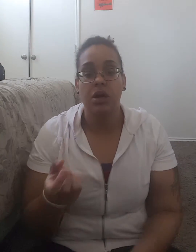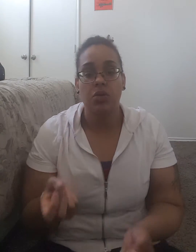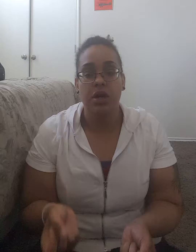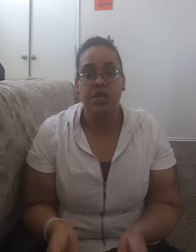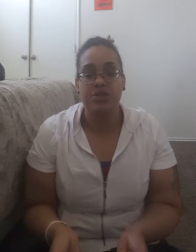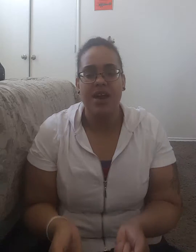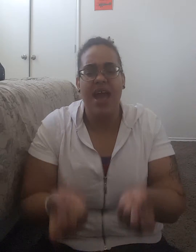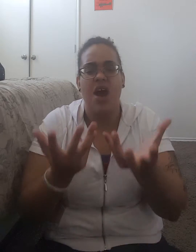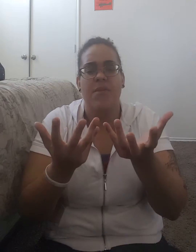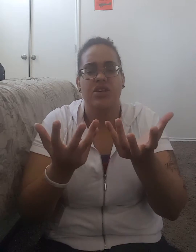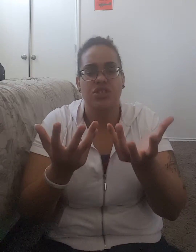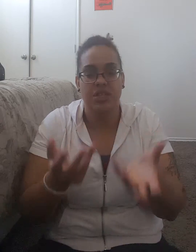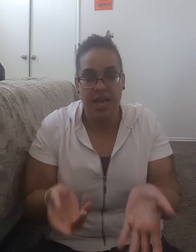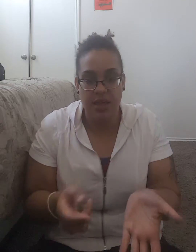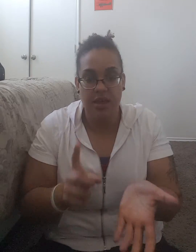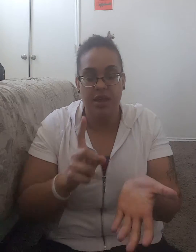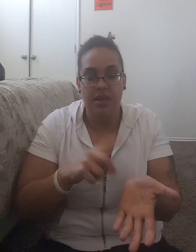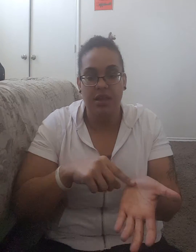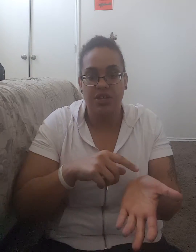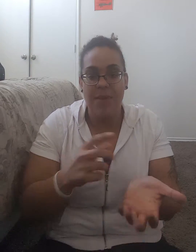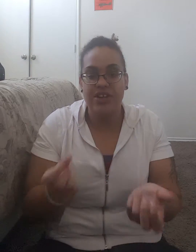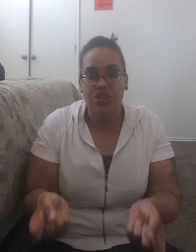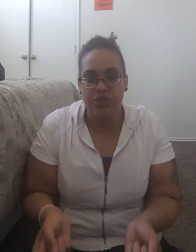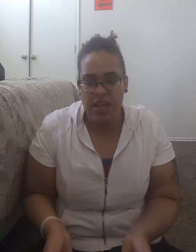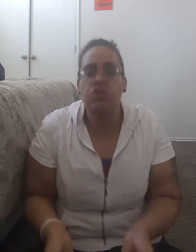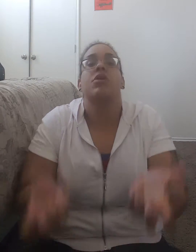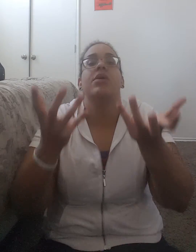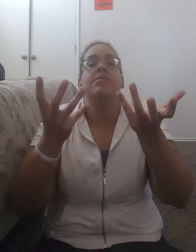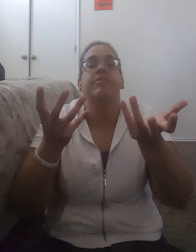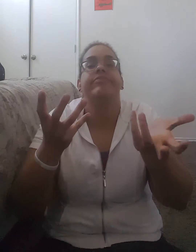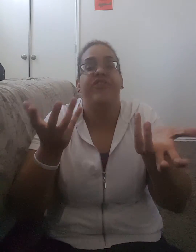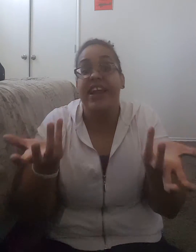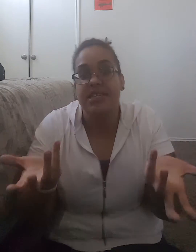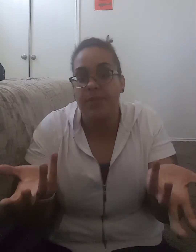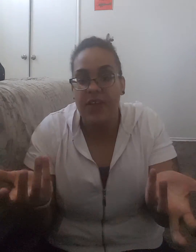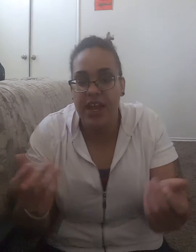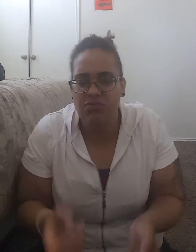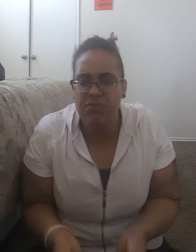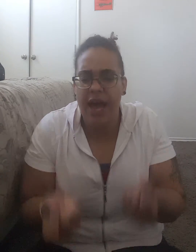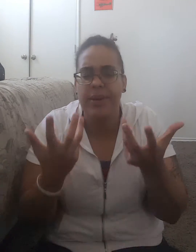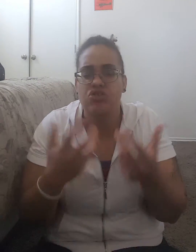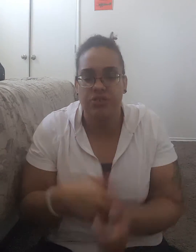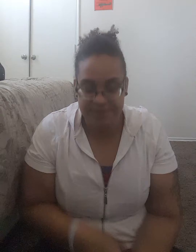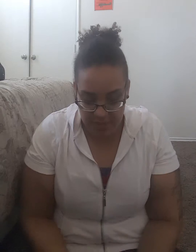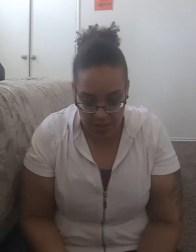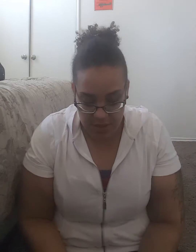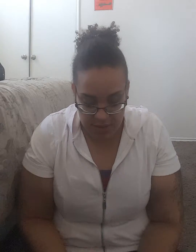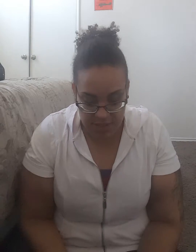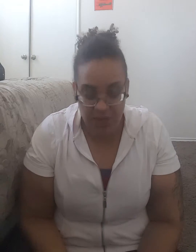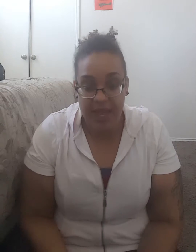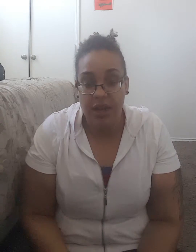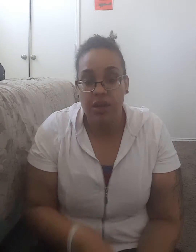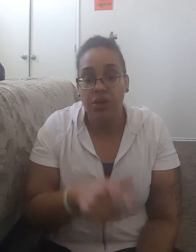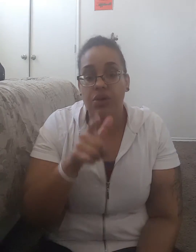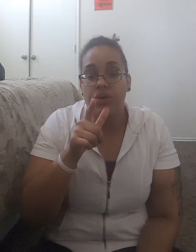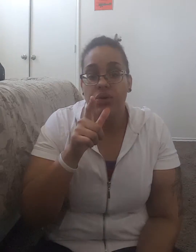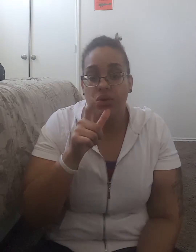we're going to do how much, like imagine you're like throwing things up in the air. How much? So again,